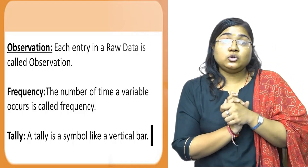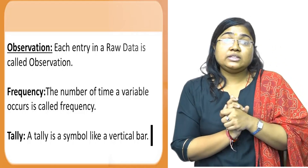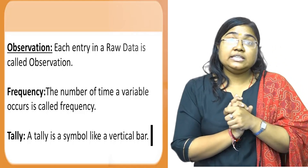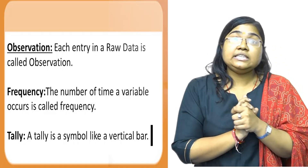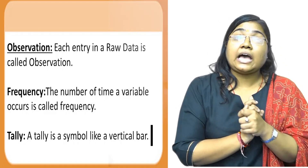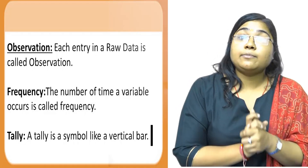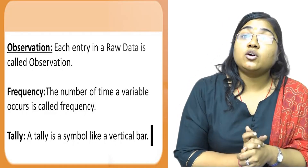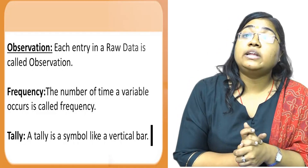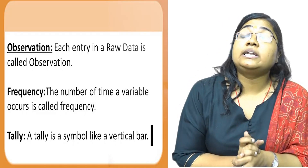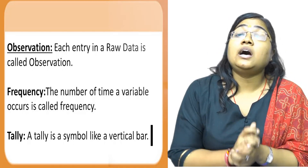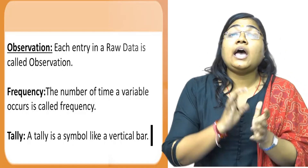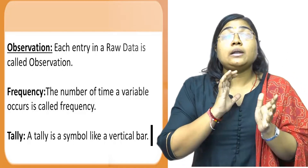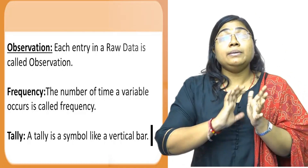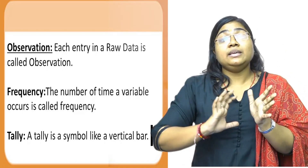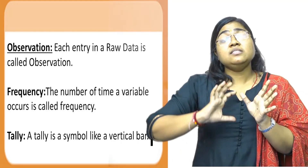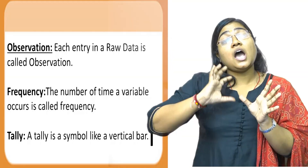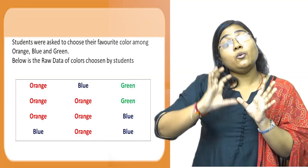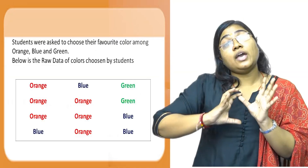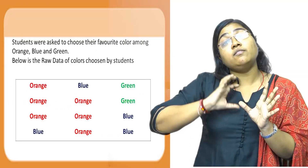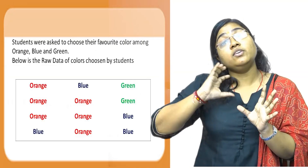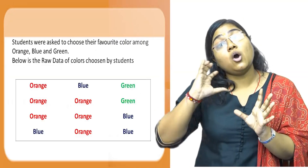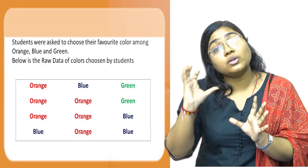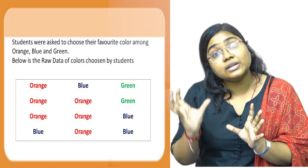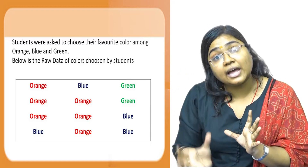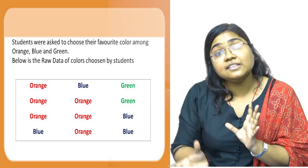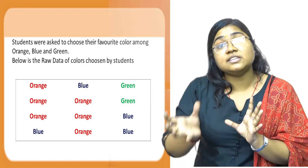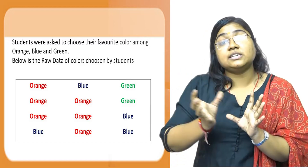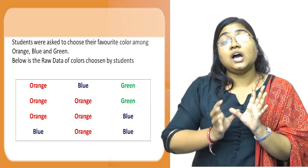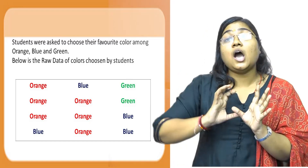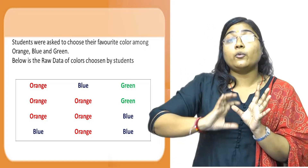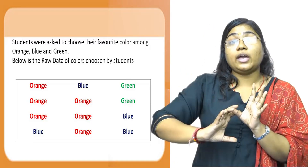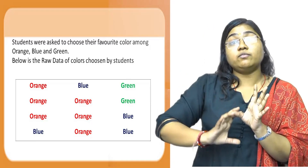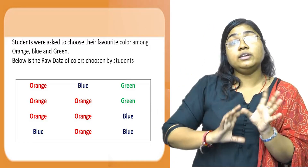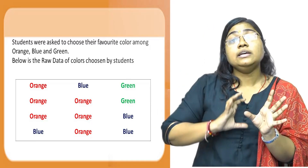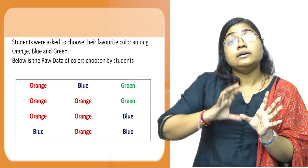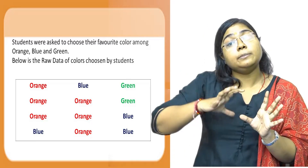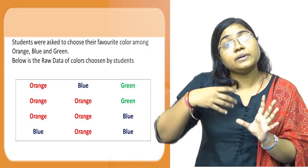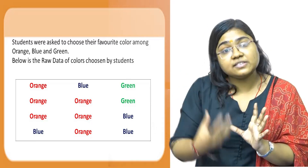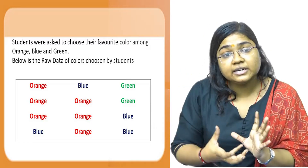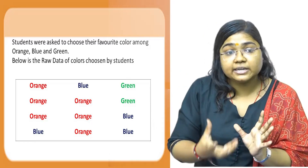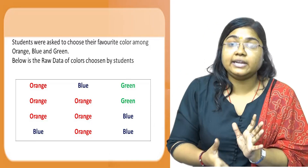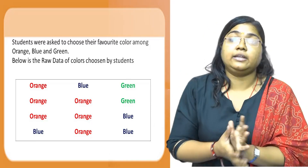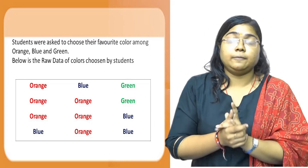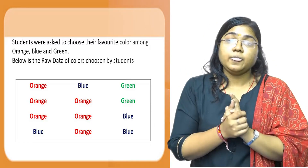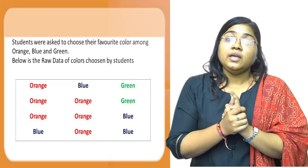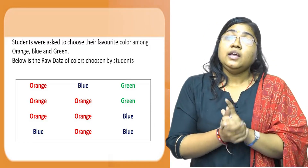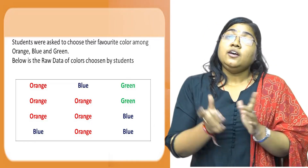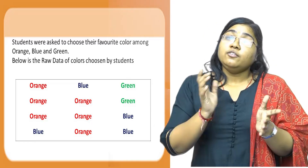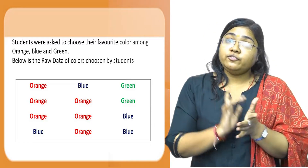move on to the types of data and means how can we organize data, how can we represent